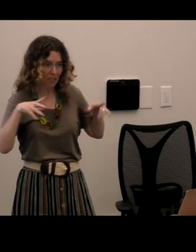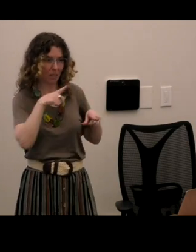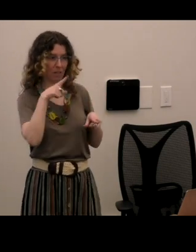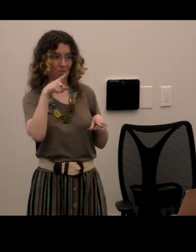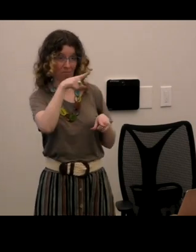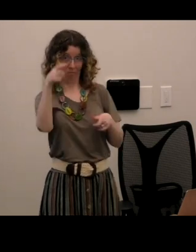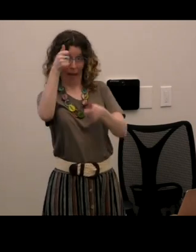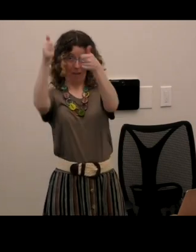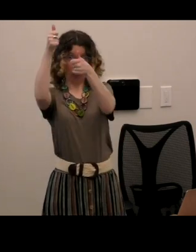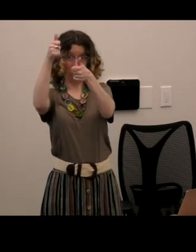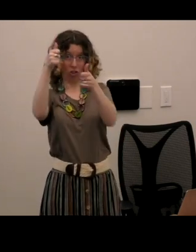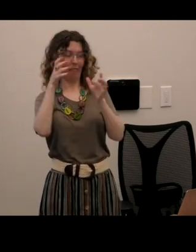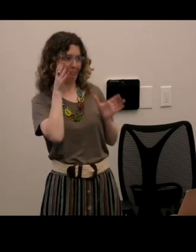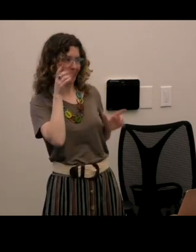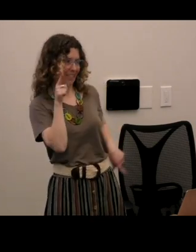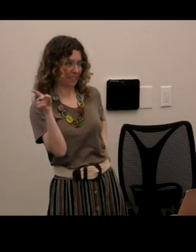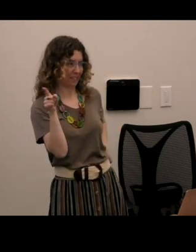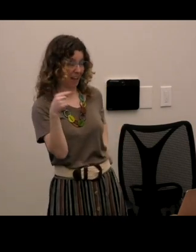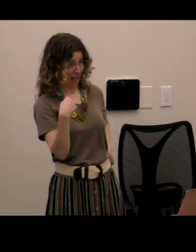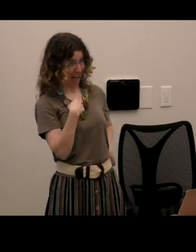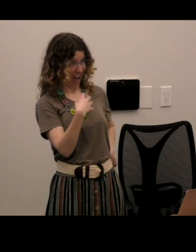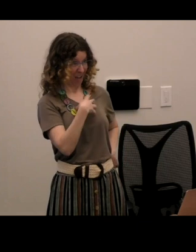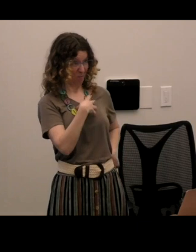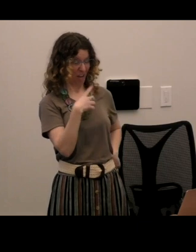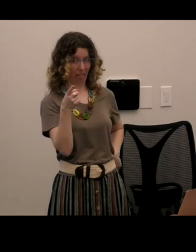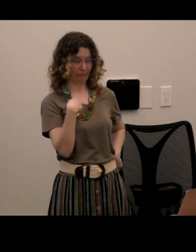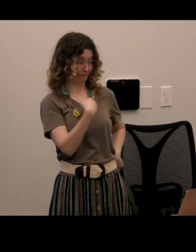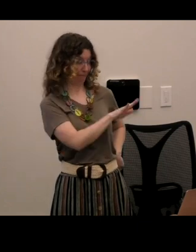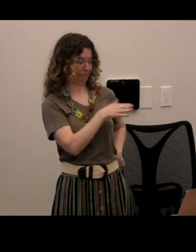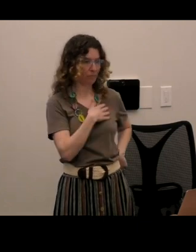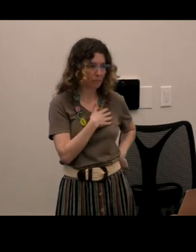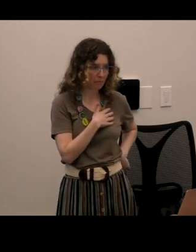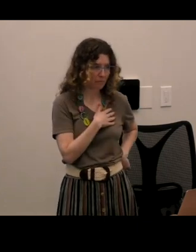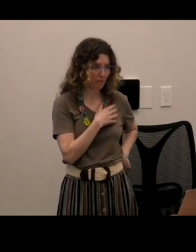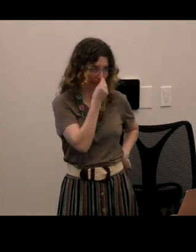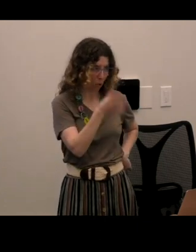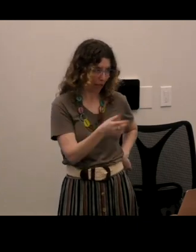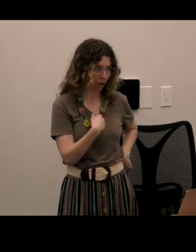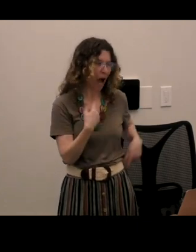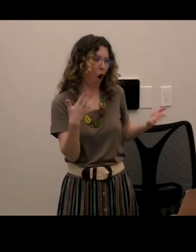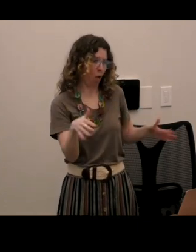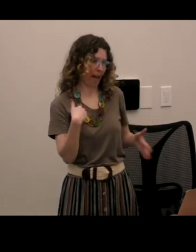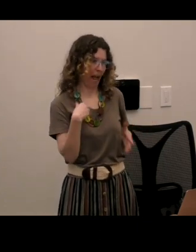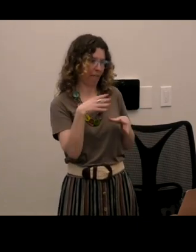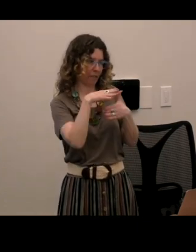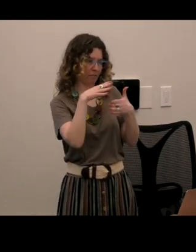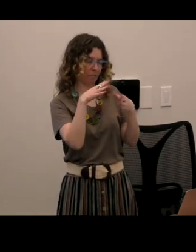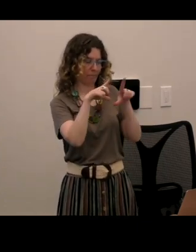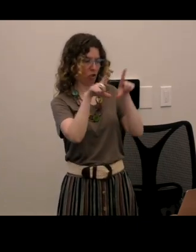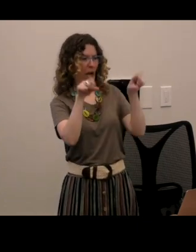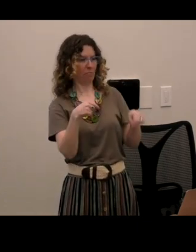noise, the administration, they listen. When I complain, they can shoo me away. They don't care.